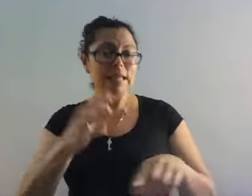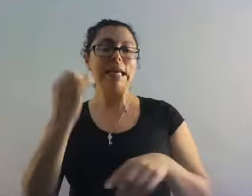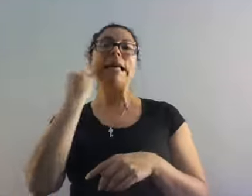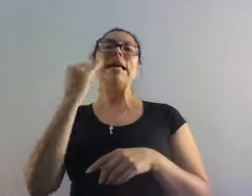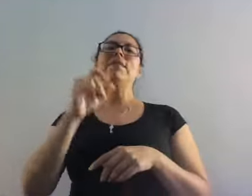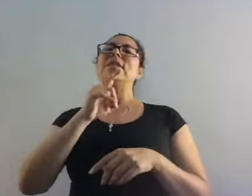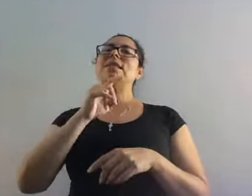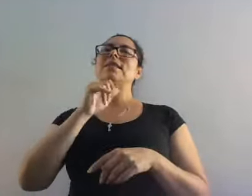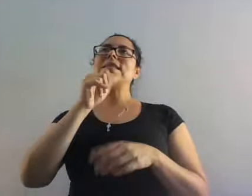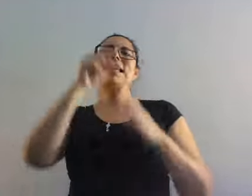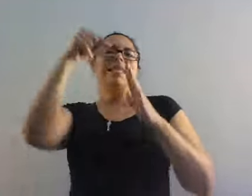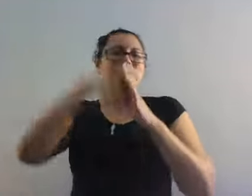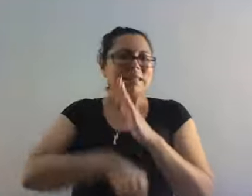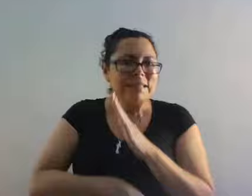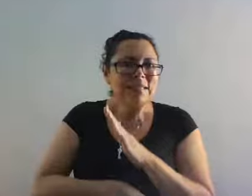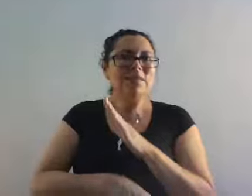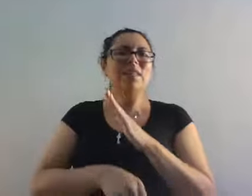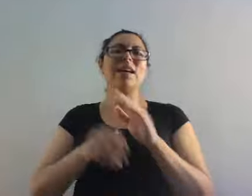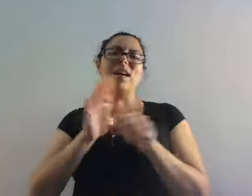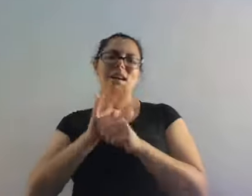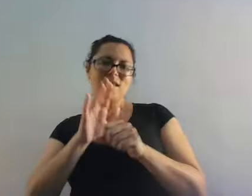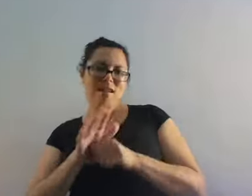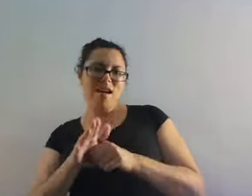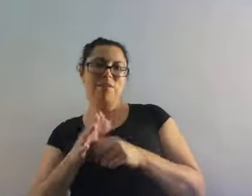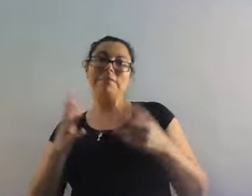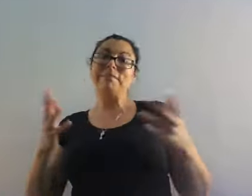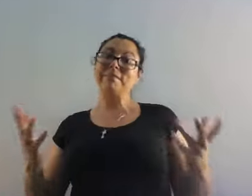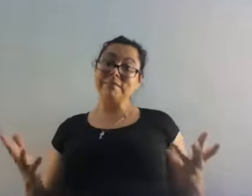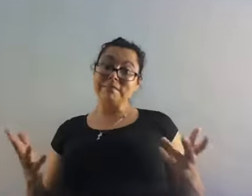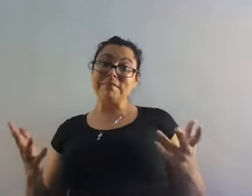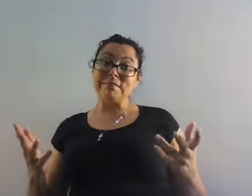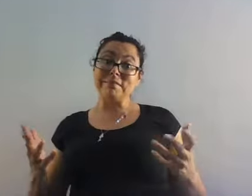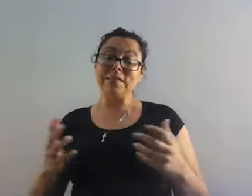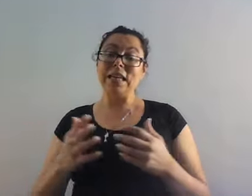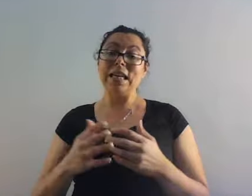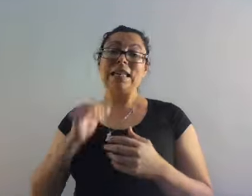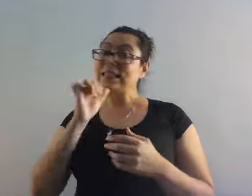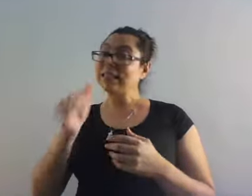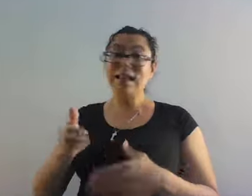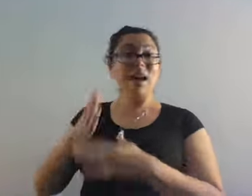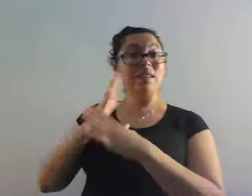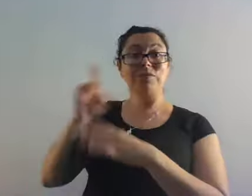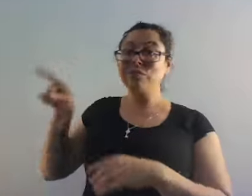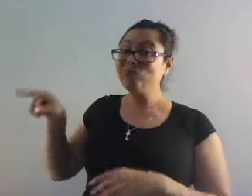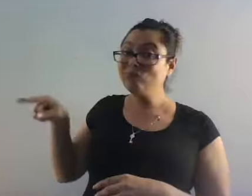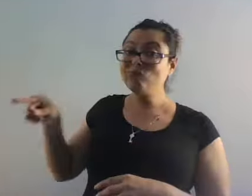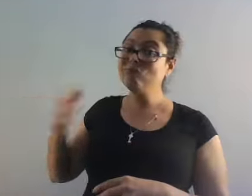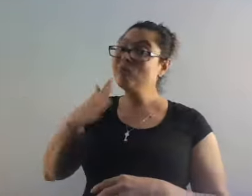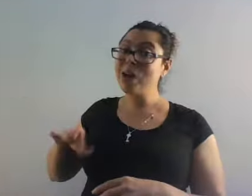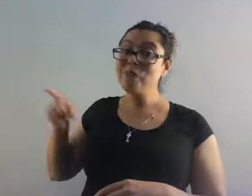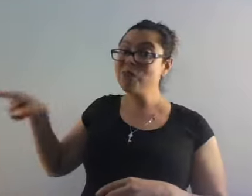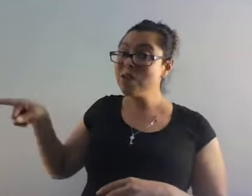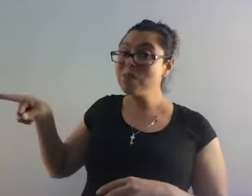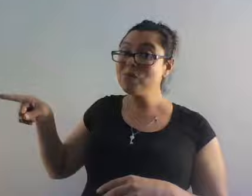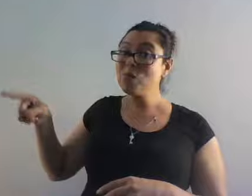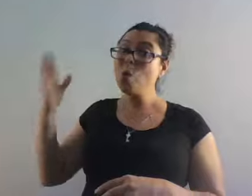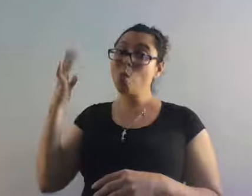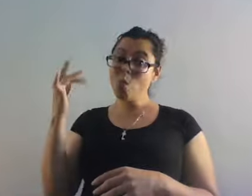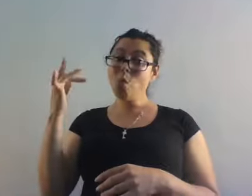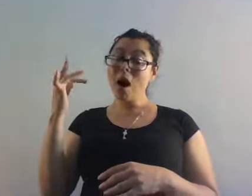in a post-hire questionnaire won't go against the employee. So if you ask the question, if